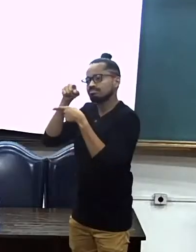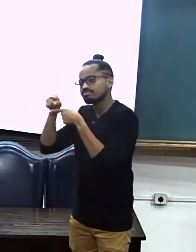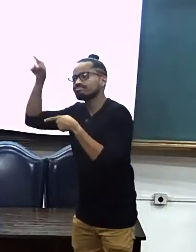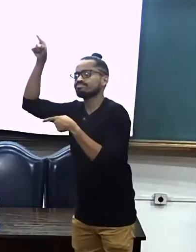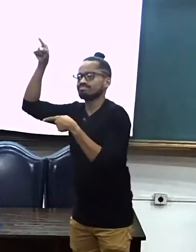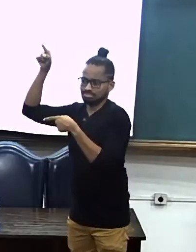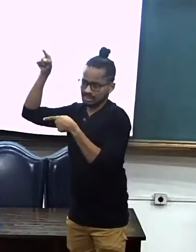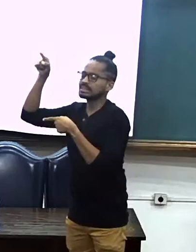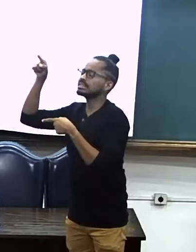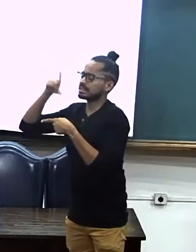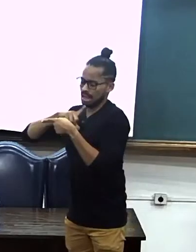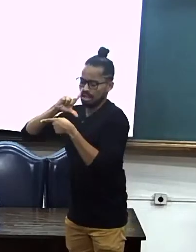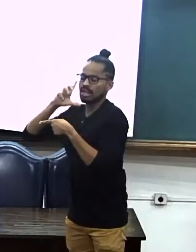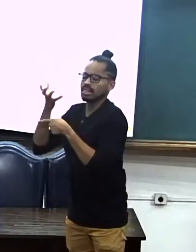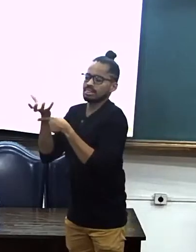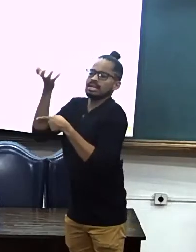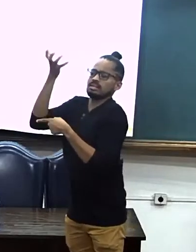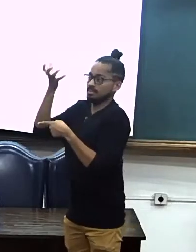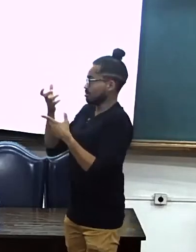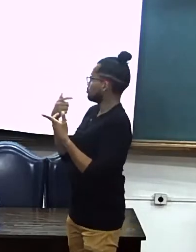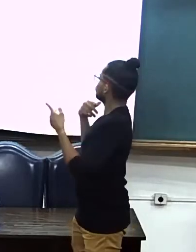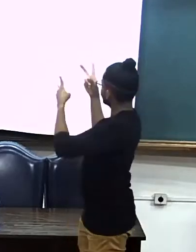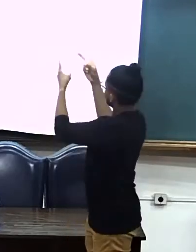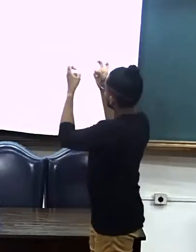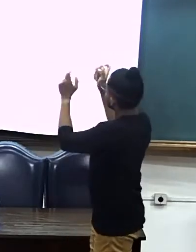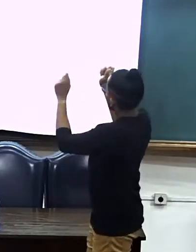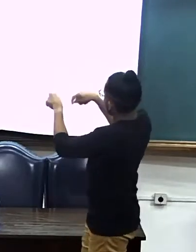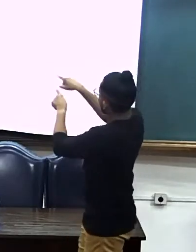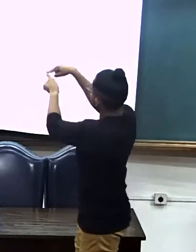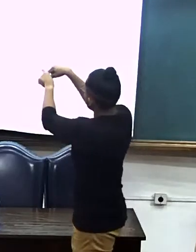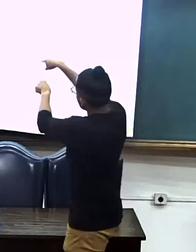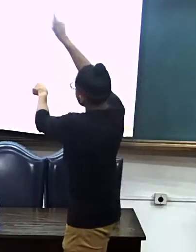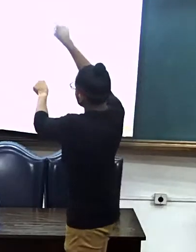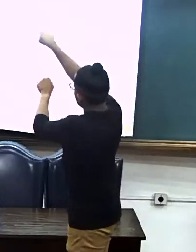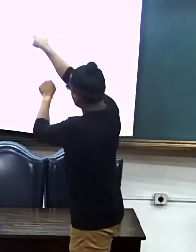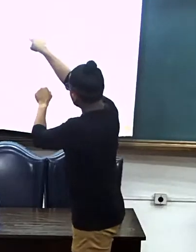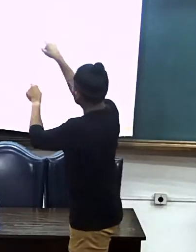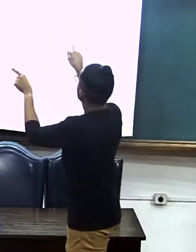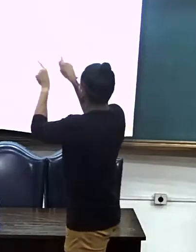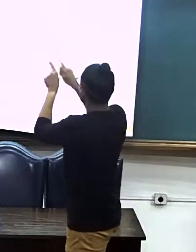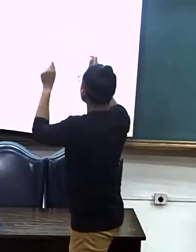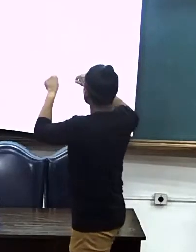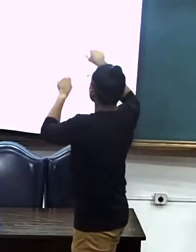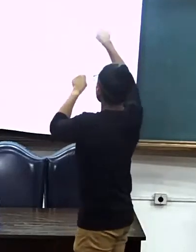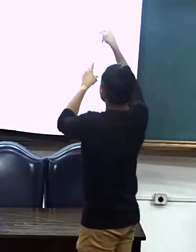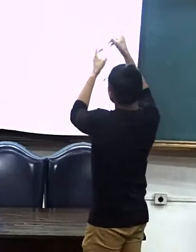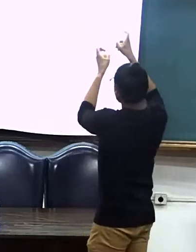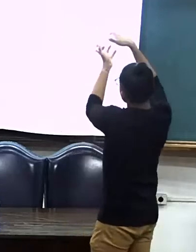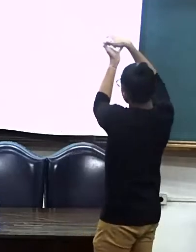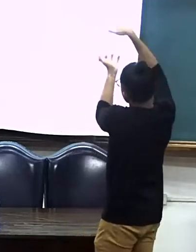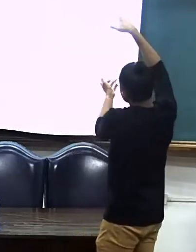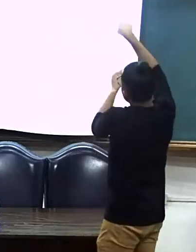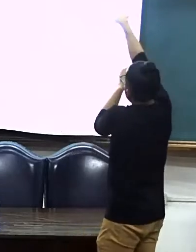here. But we also see that there is boundary information here.